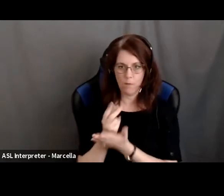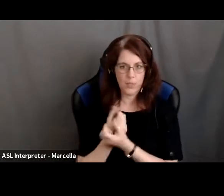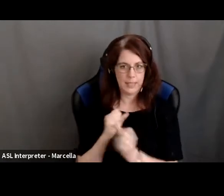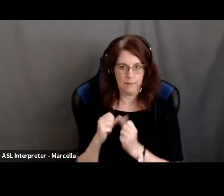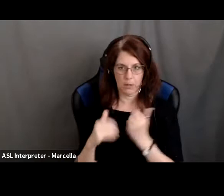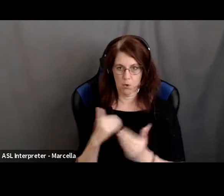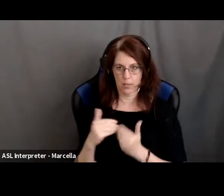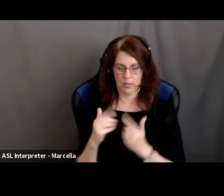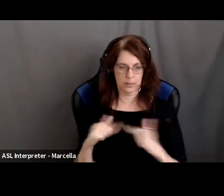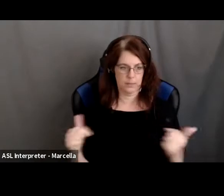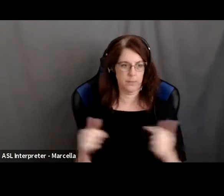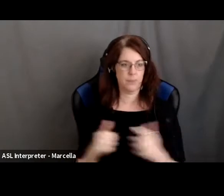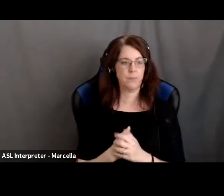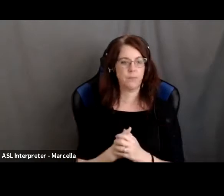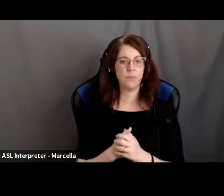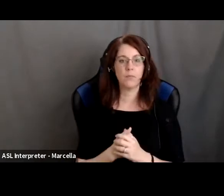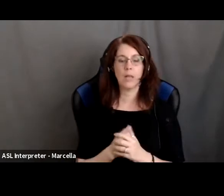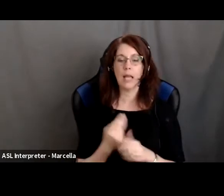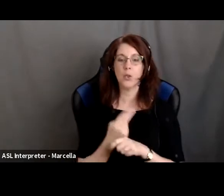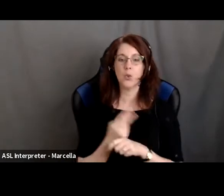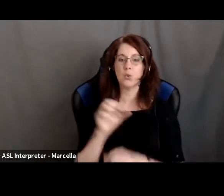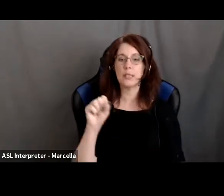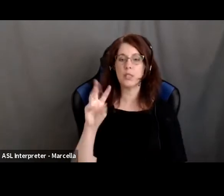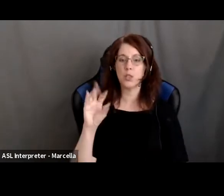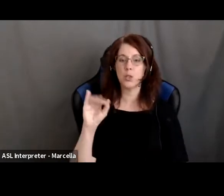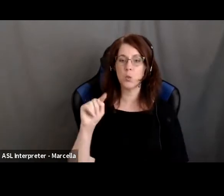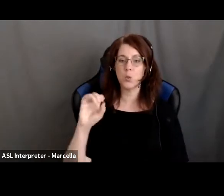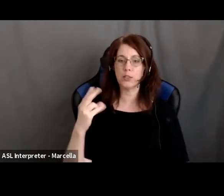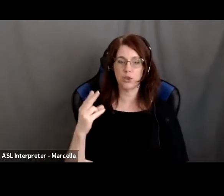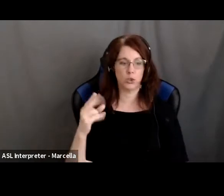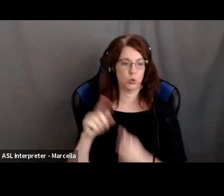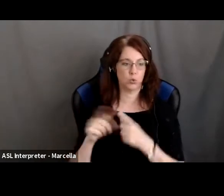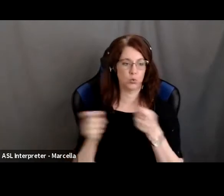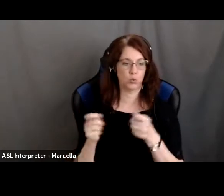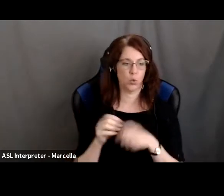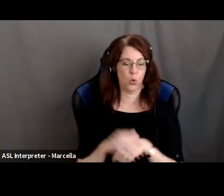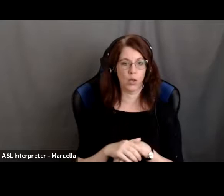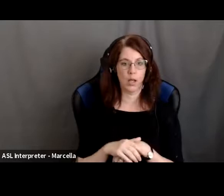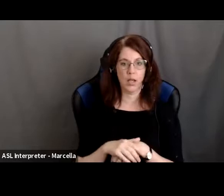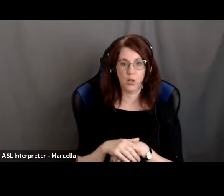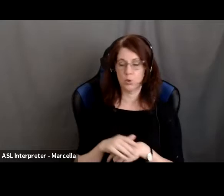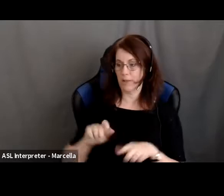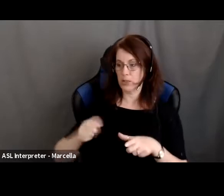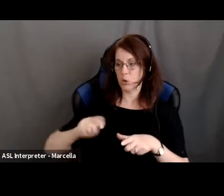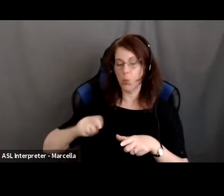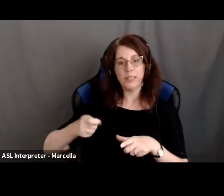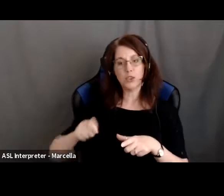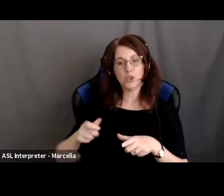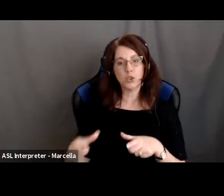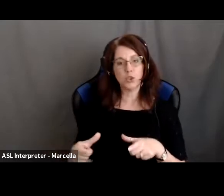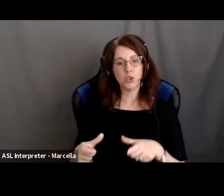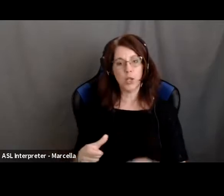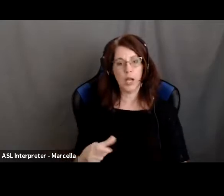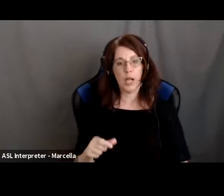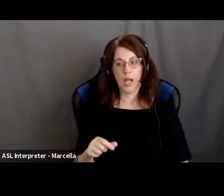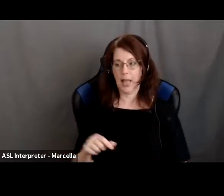for use. And it's switch controlled. So the way it works is you have a controller or a switch, and you can actually move